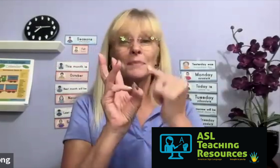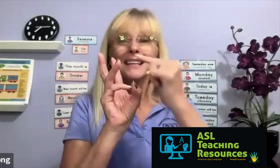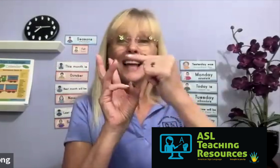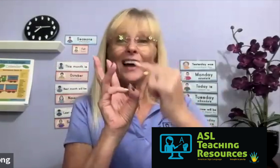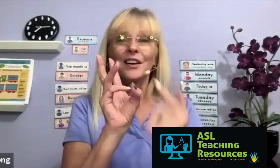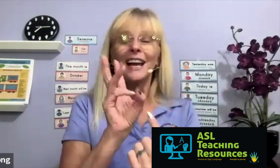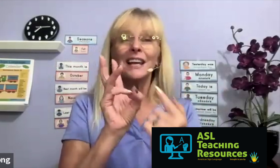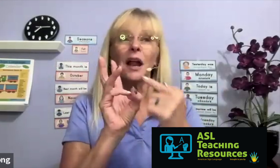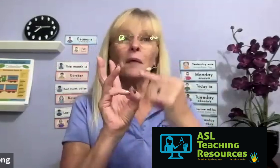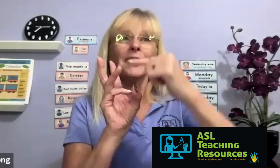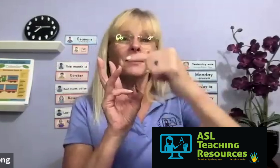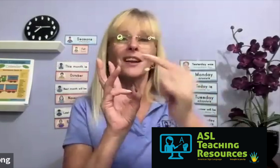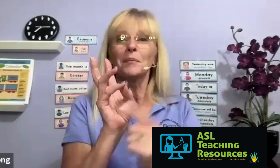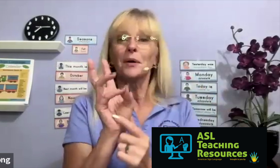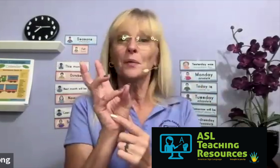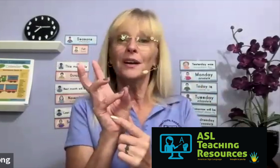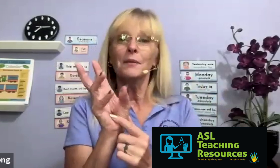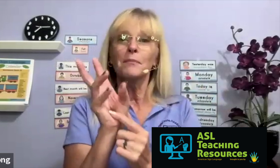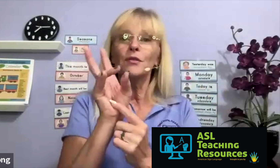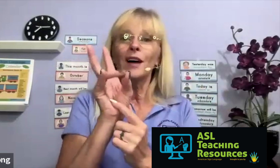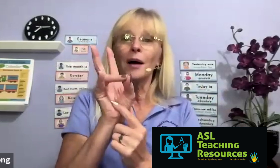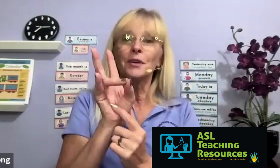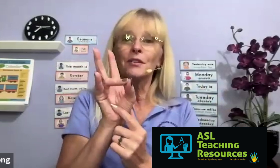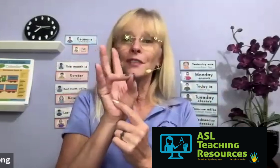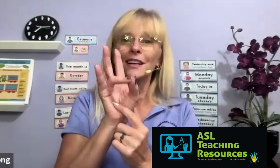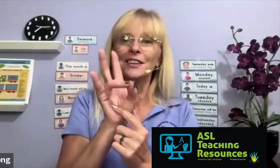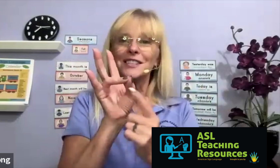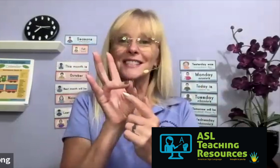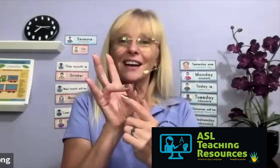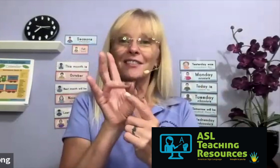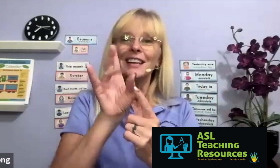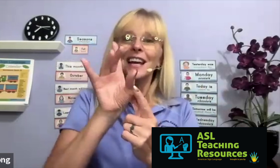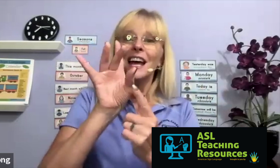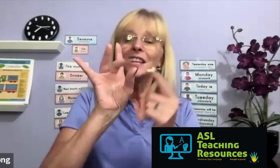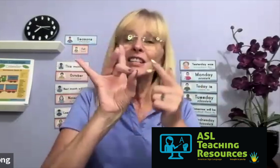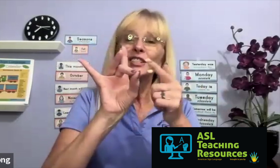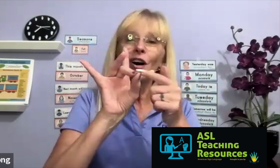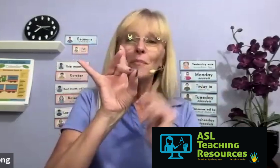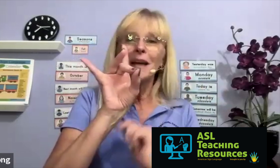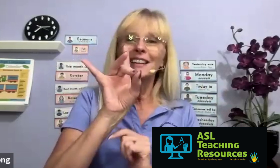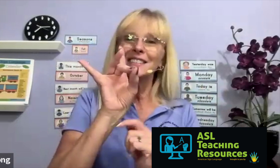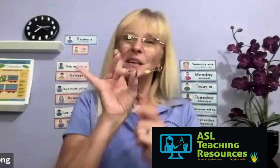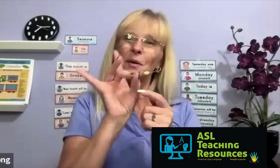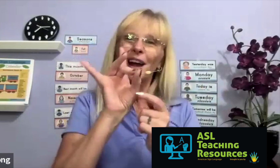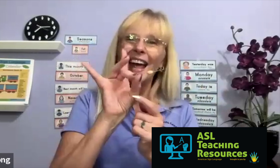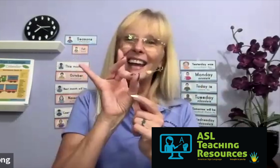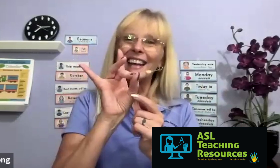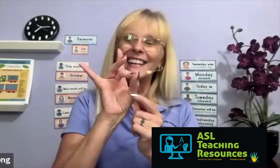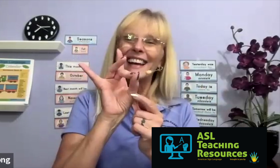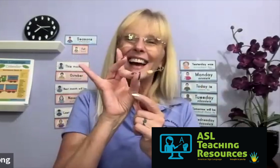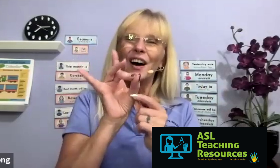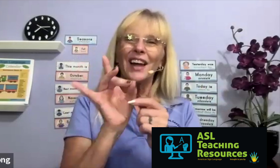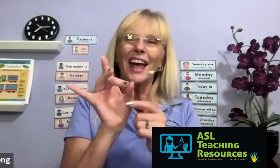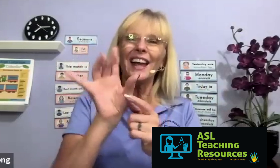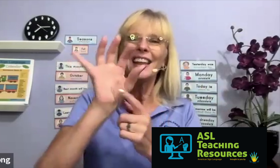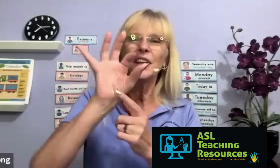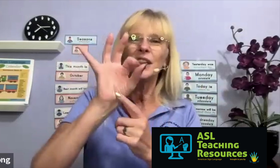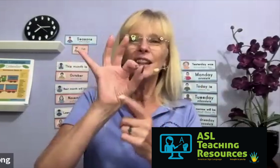the ladder and get a bigger number, we're going to move up your fingers. 7. Then the tall man is number 8. Okay. And then